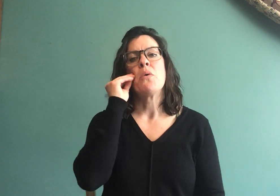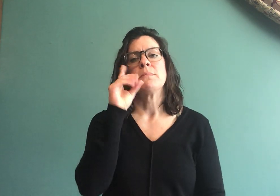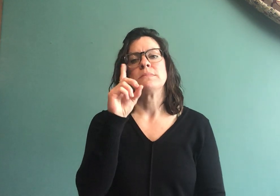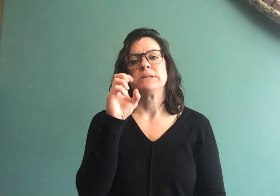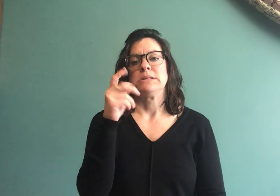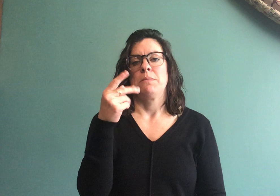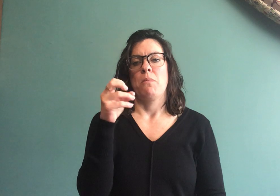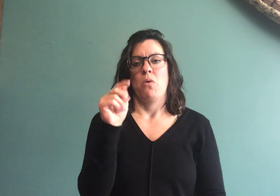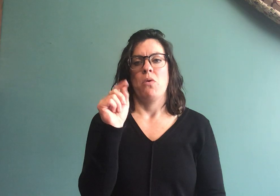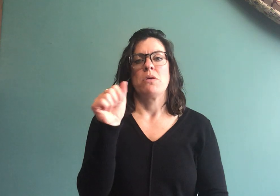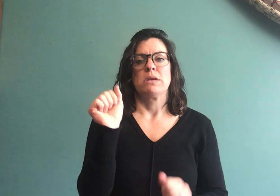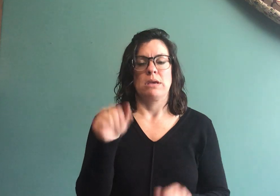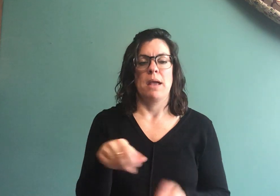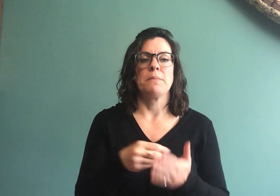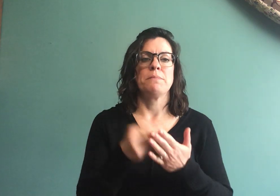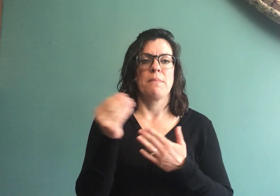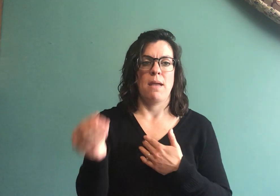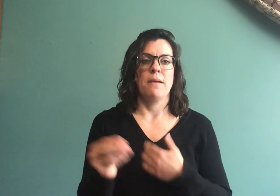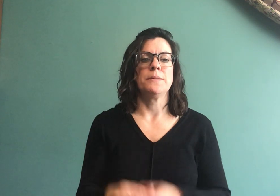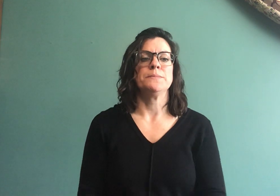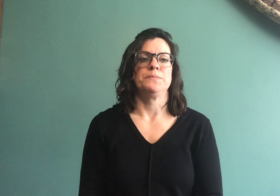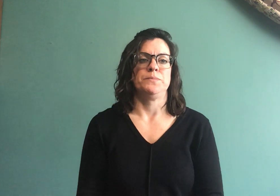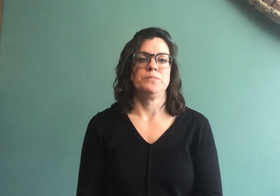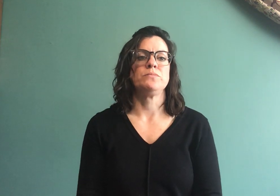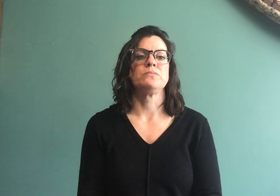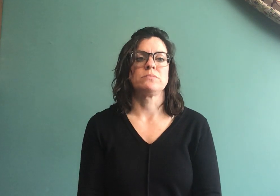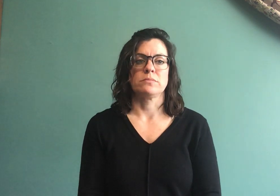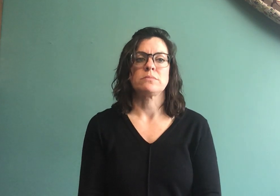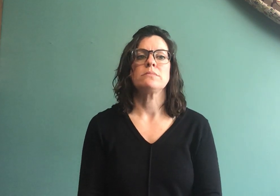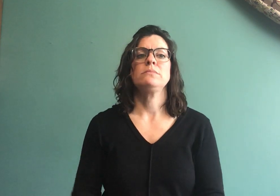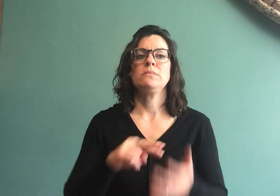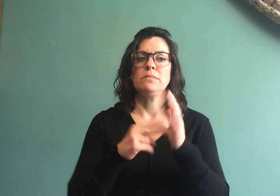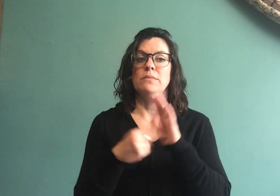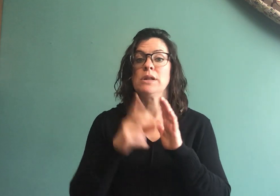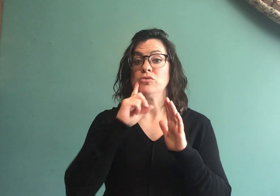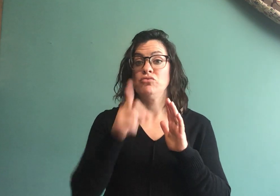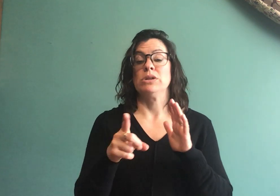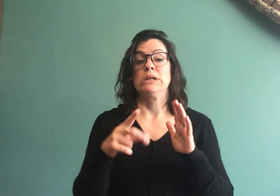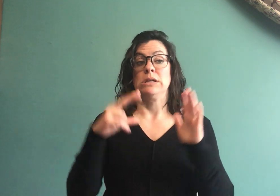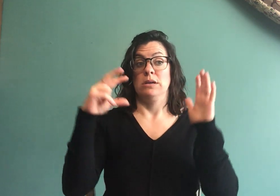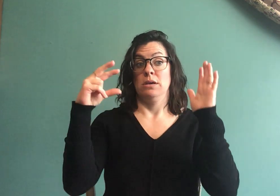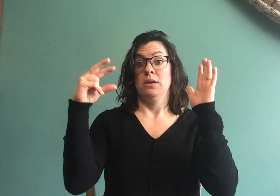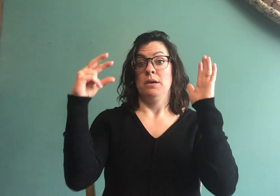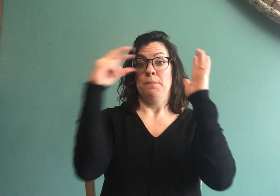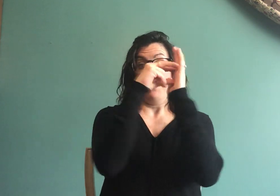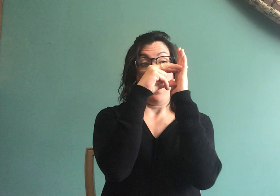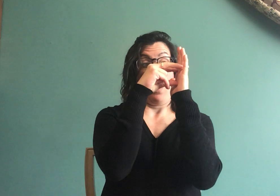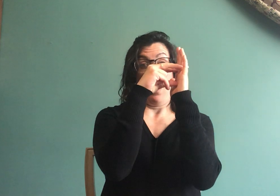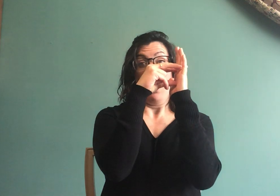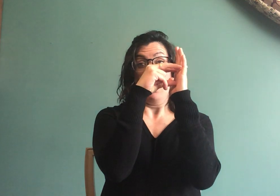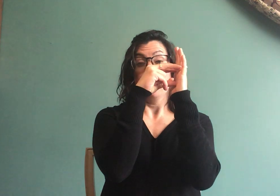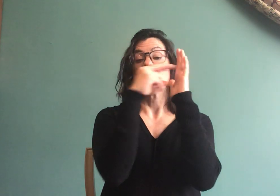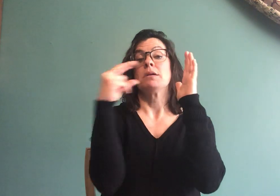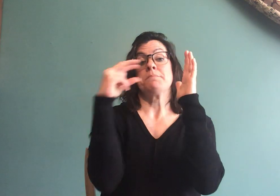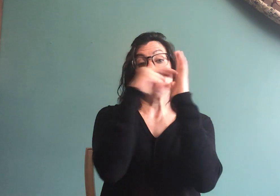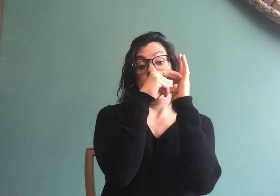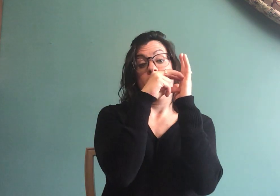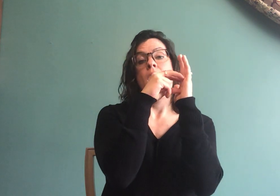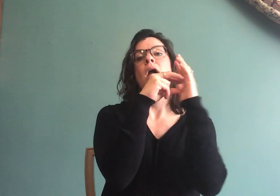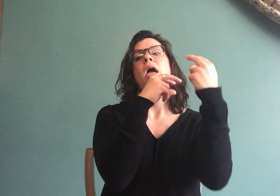then it's 3 prongs on the other end. You see the green piece here? I really don't like using these. This green piece here, you're supposed